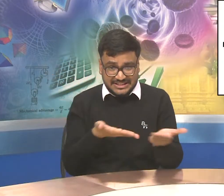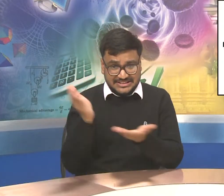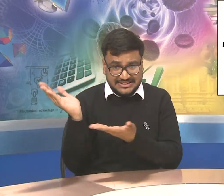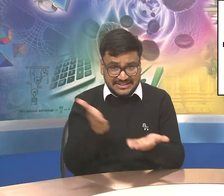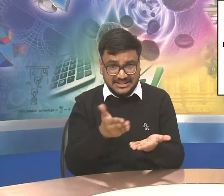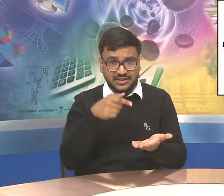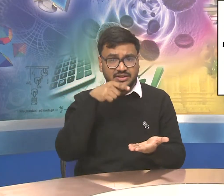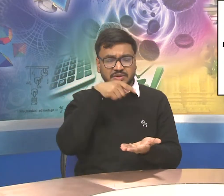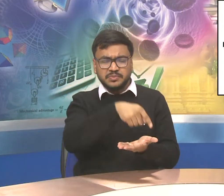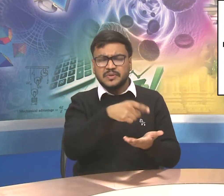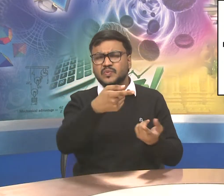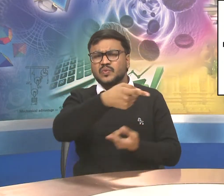Information services